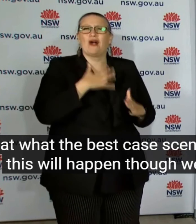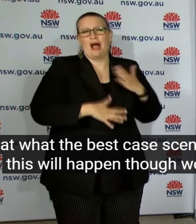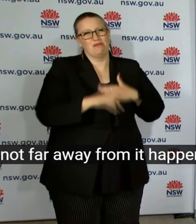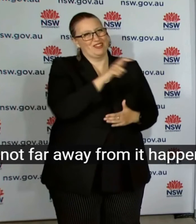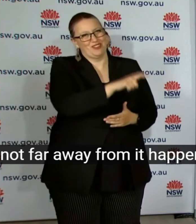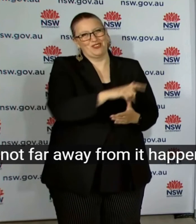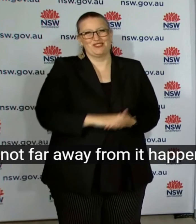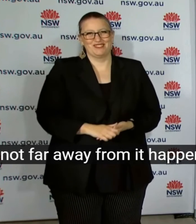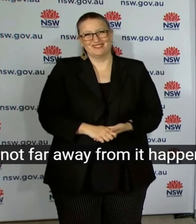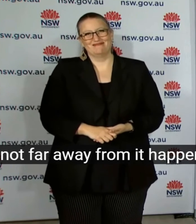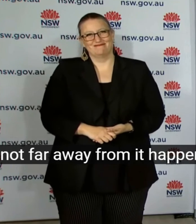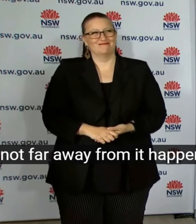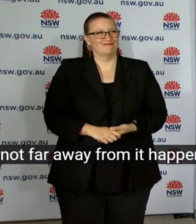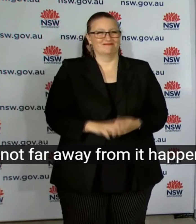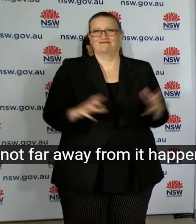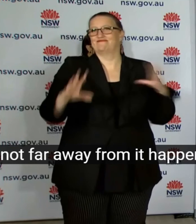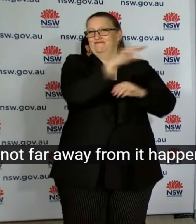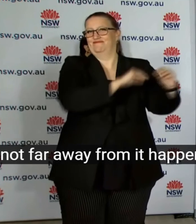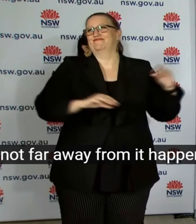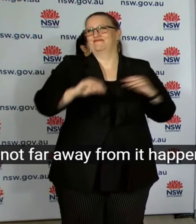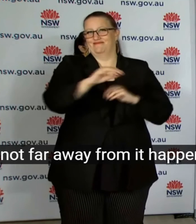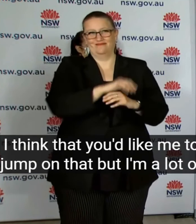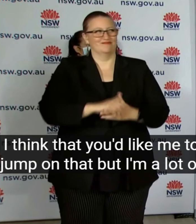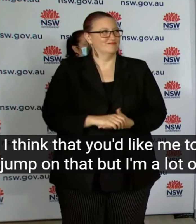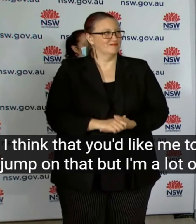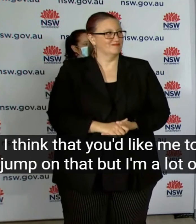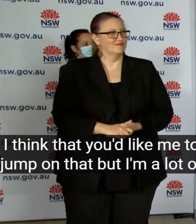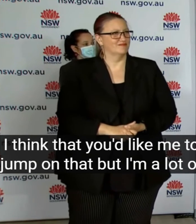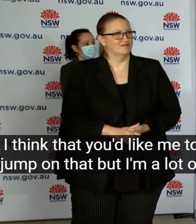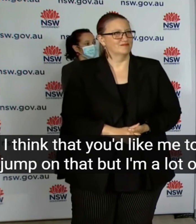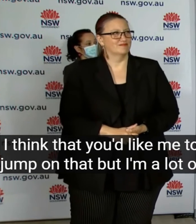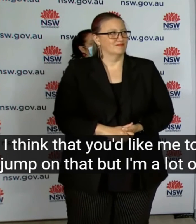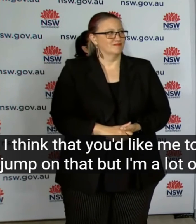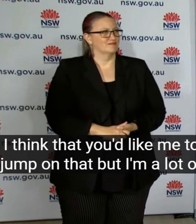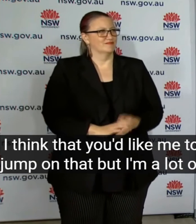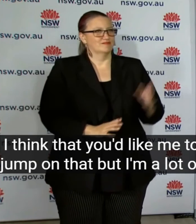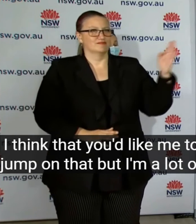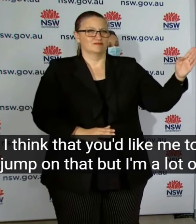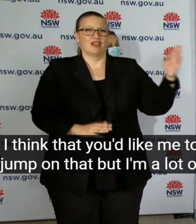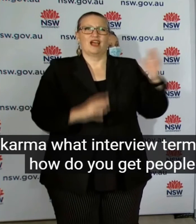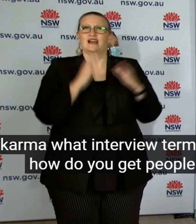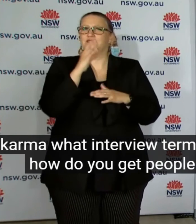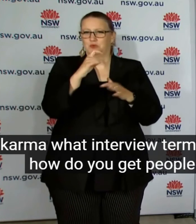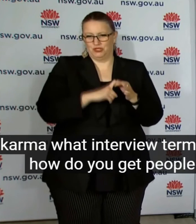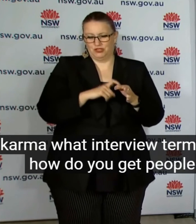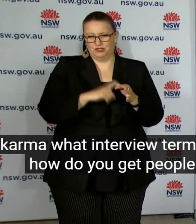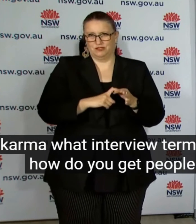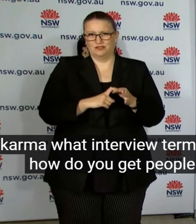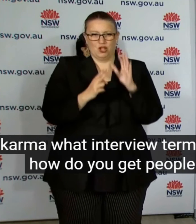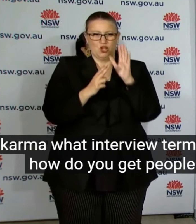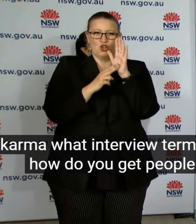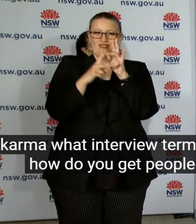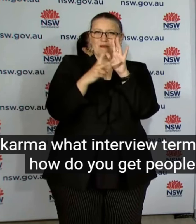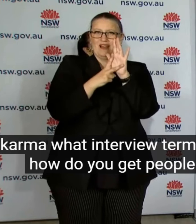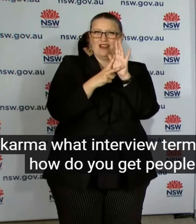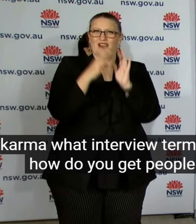incentive, though, how do you get people over the line? So health staff have to be fully vaccinated by November 30. So the rules are stricter. Sorry, I just missed the